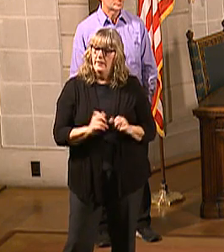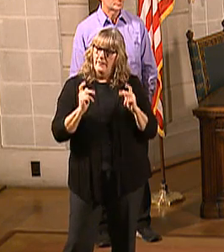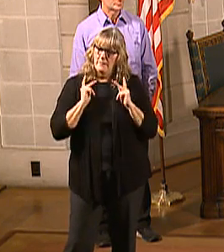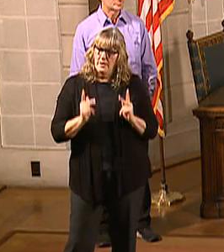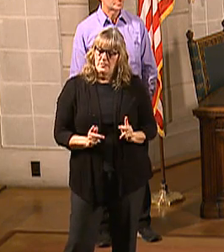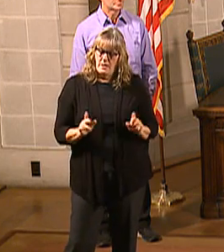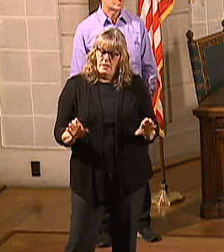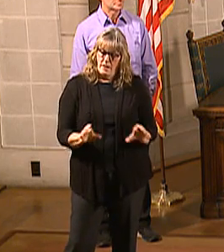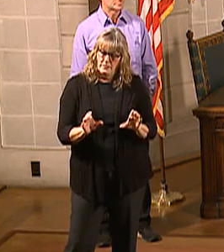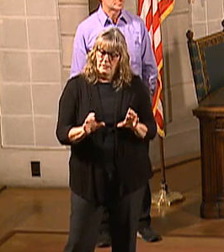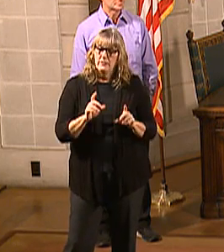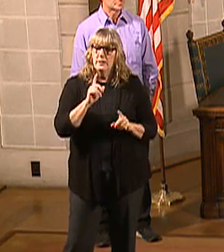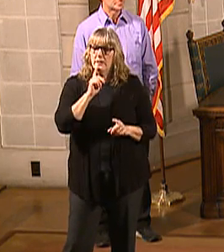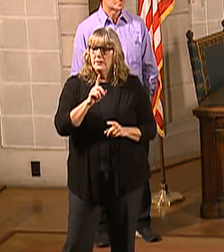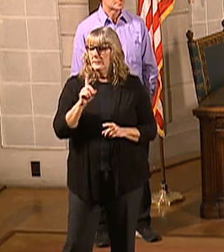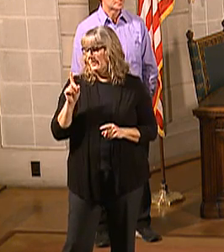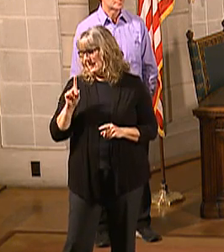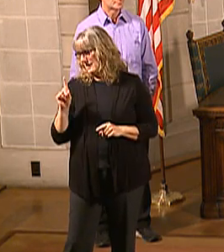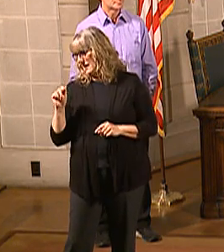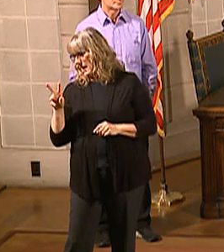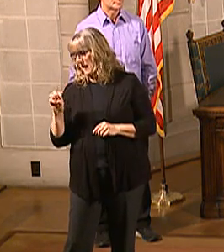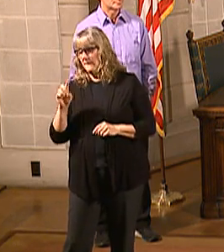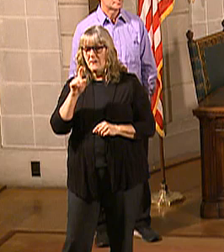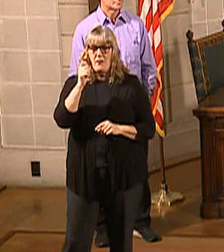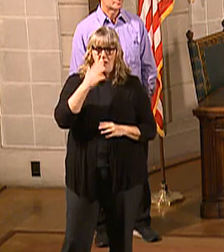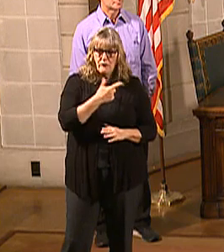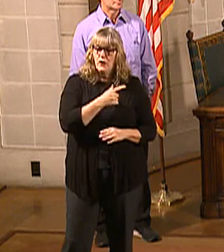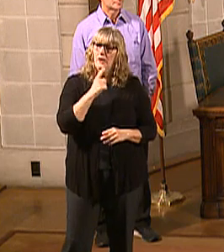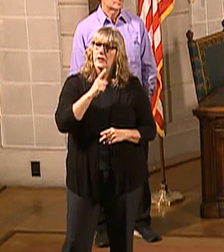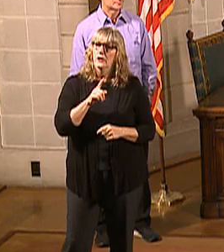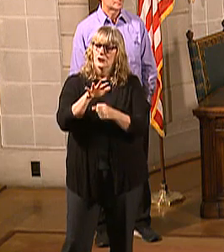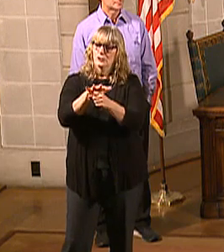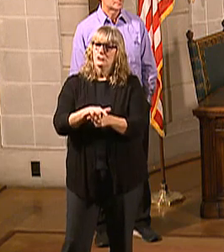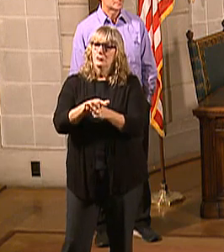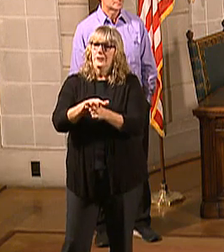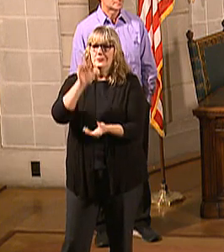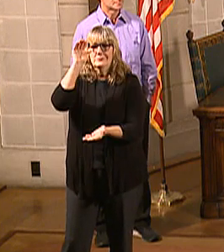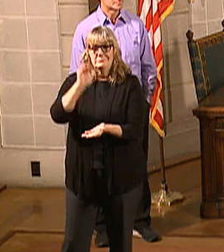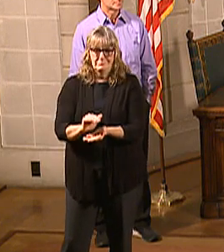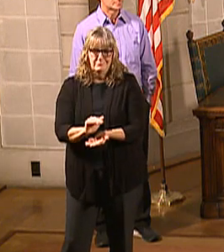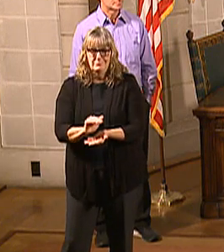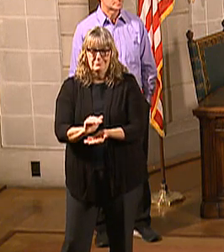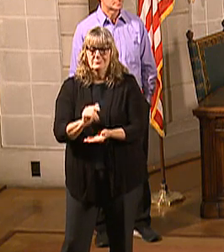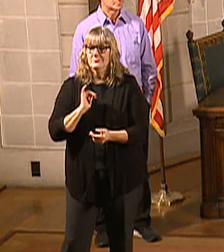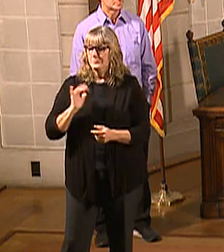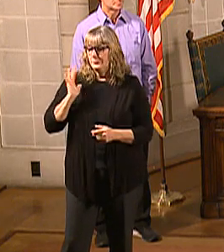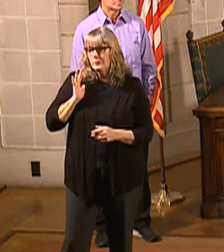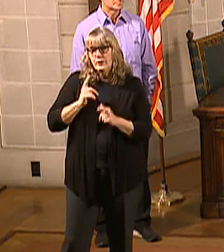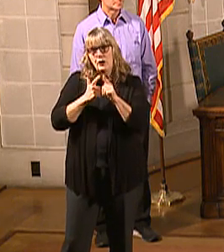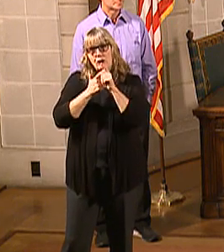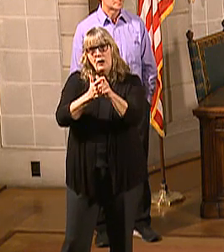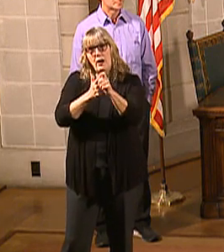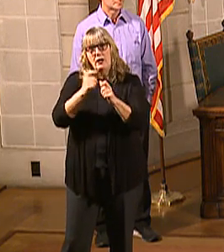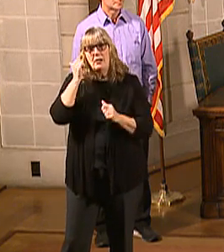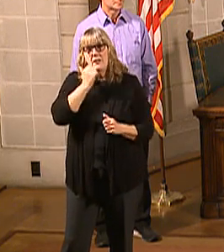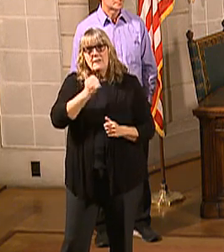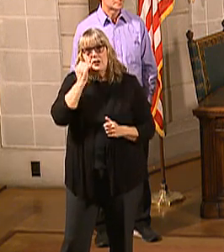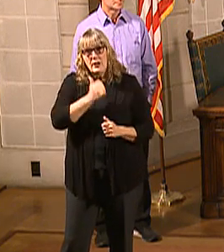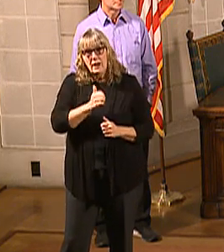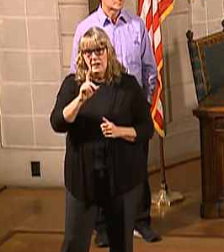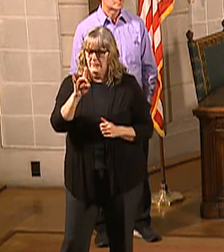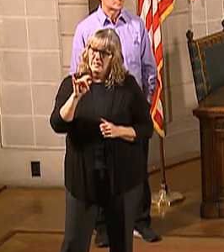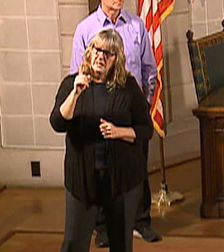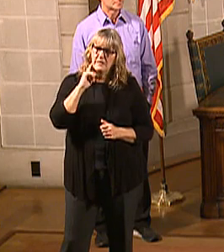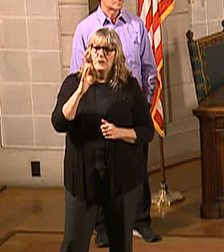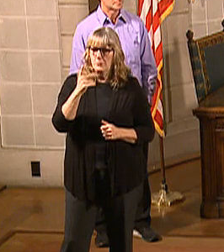Physical activity, as Dave and the governor mentioned, is also a stress reliever. When I used to run every day, and I did